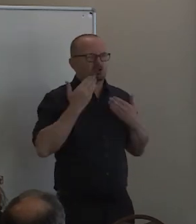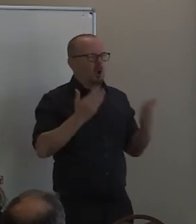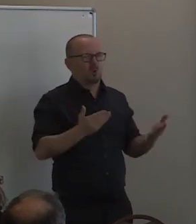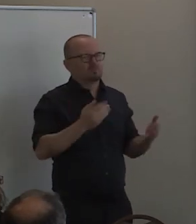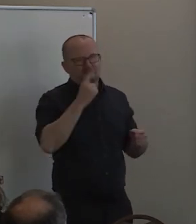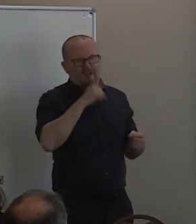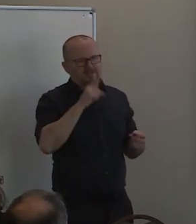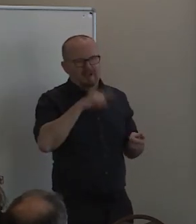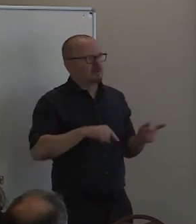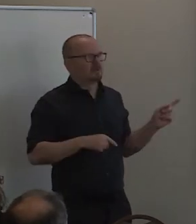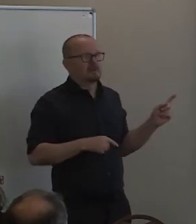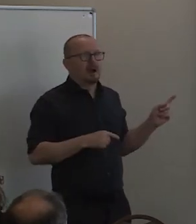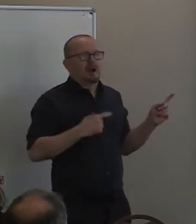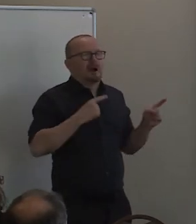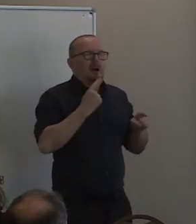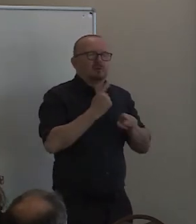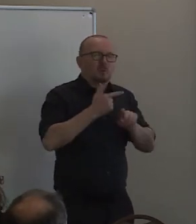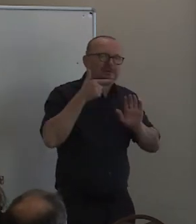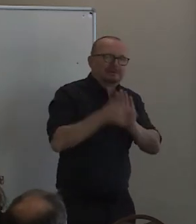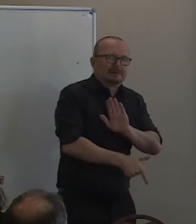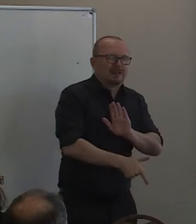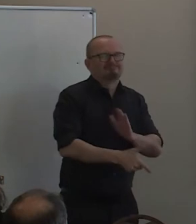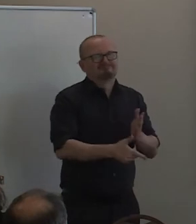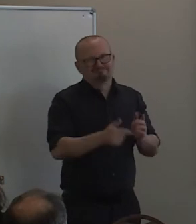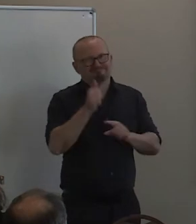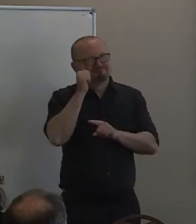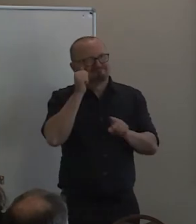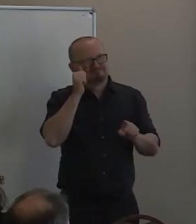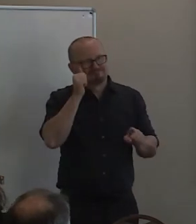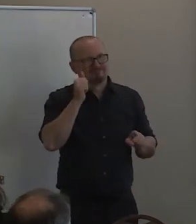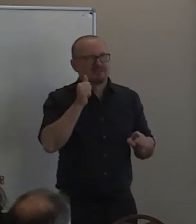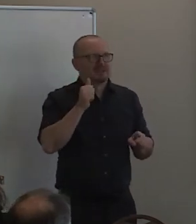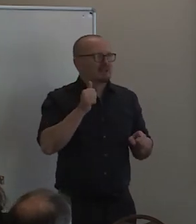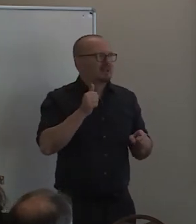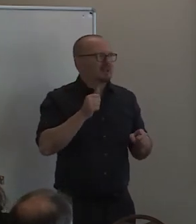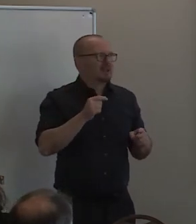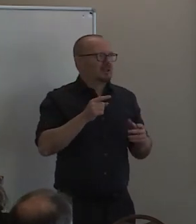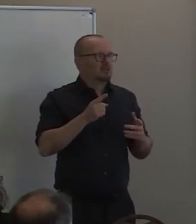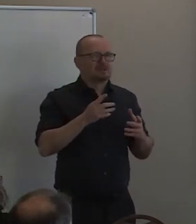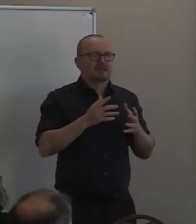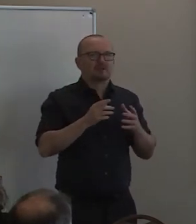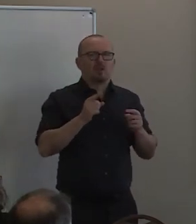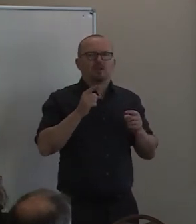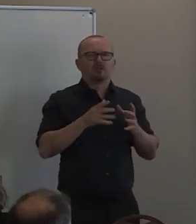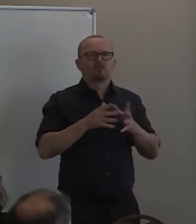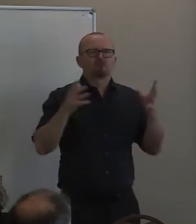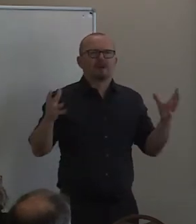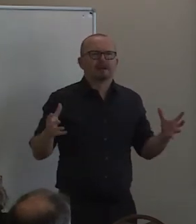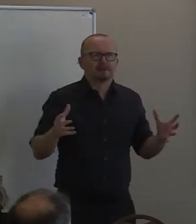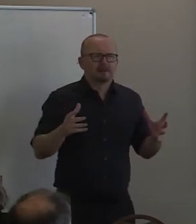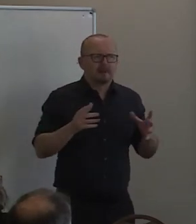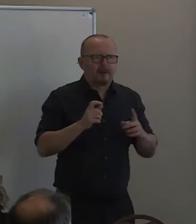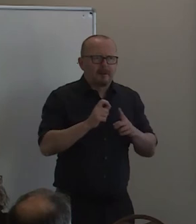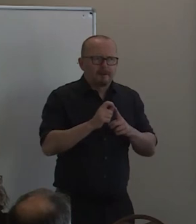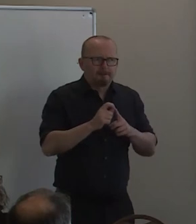hard to believe. I'm not going to go into details because it's quite a well-held story. Like, who's seen The Great Hack on Netflix? Yeah, so quite a few people,